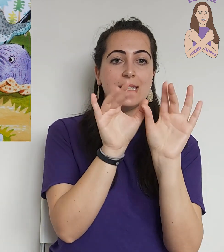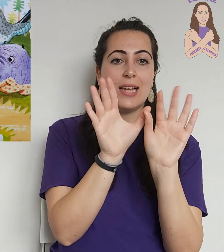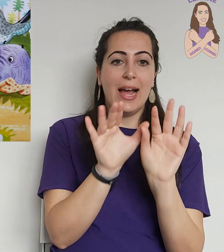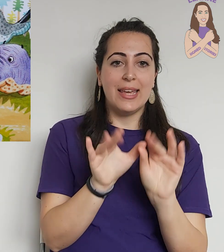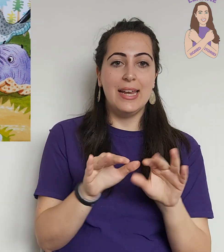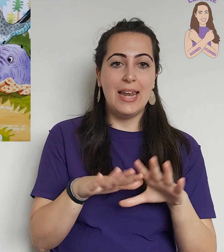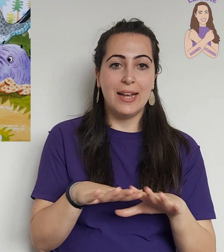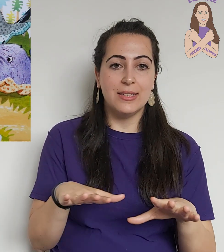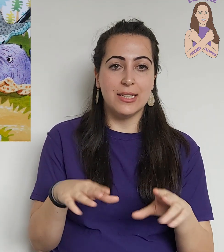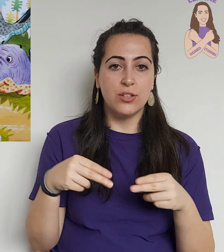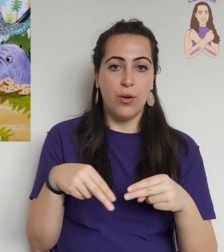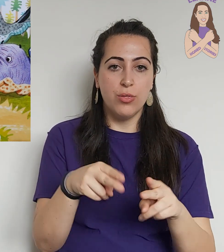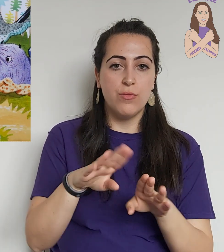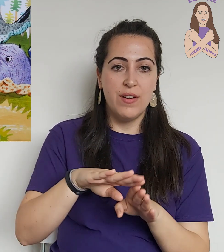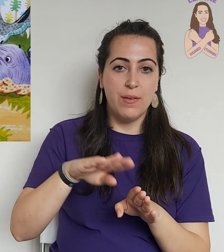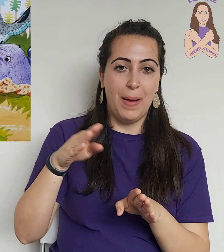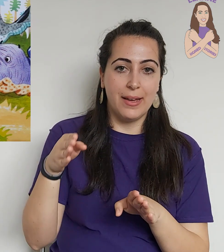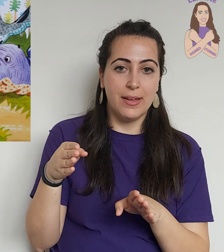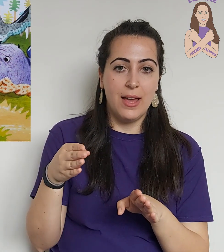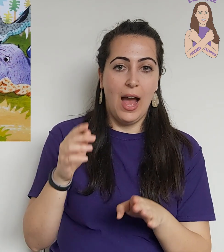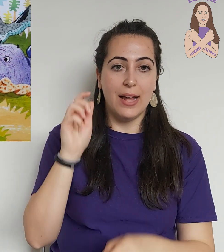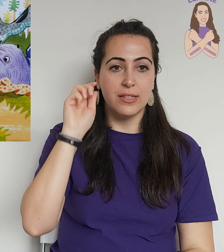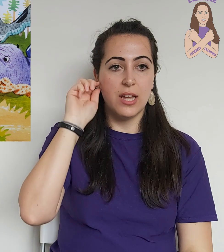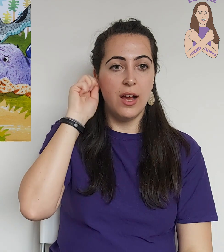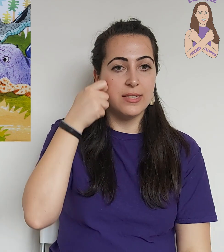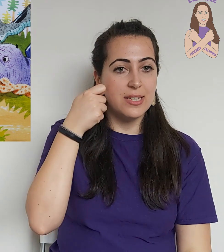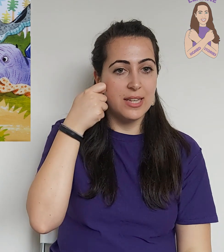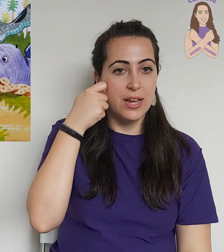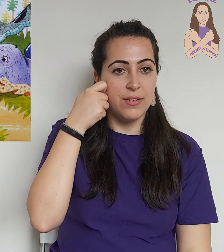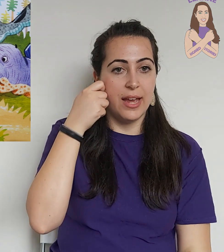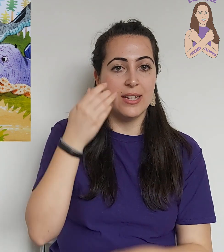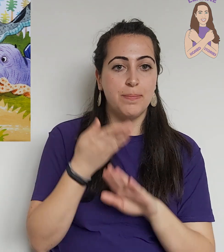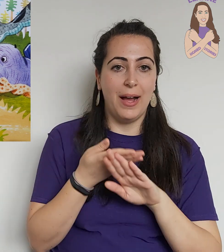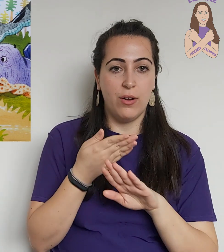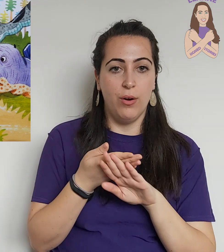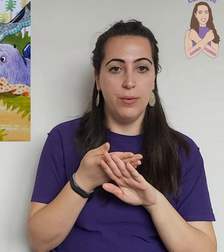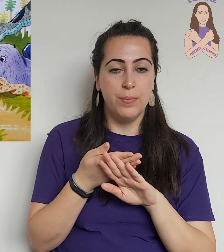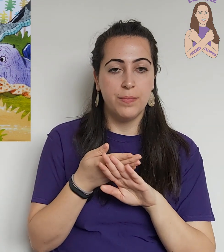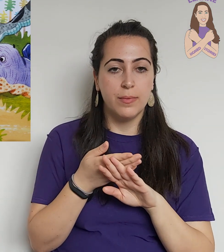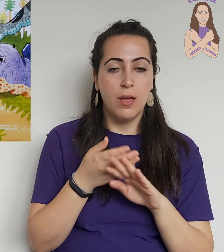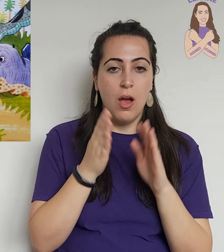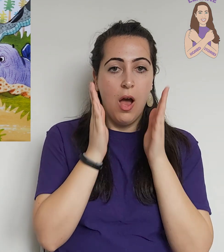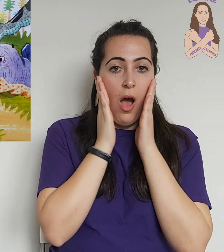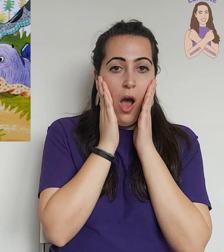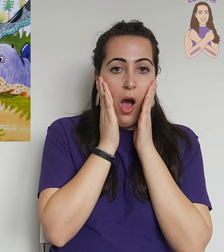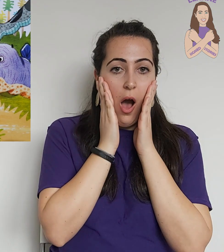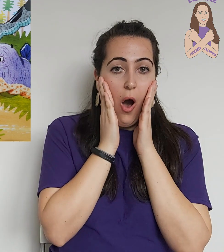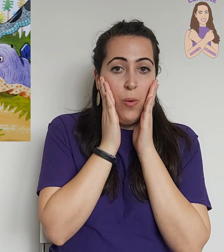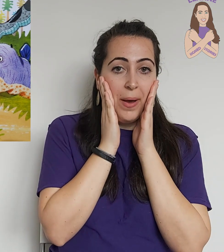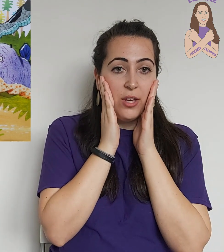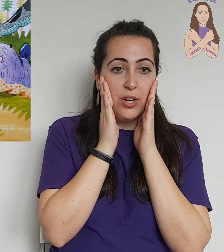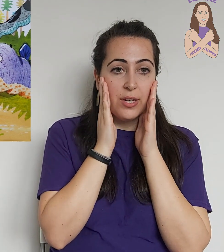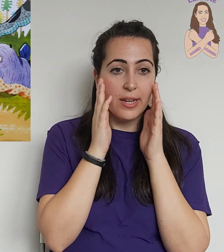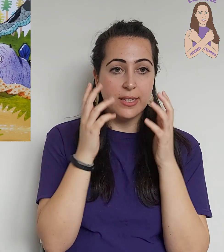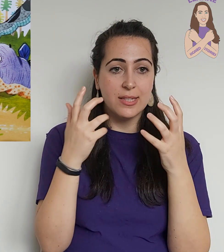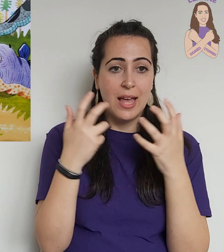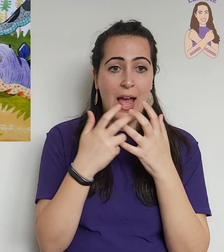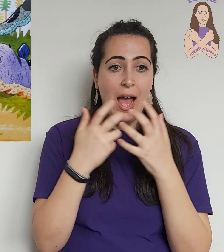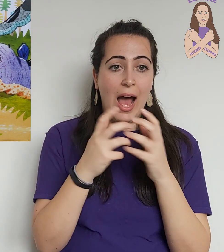Dachy landed on the riverbank and turned his hearing aid back on. "Oh my goodness, how